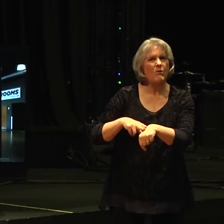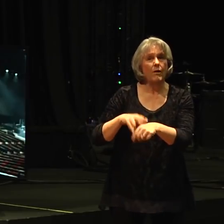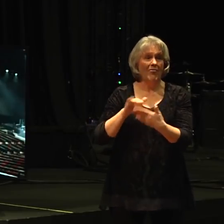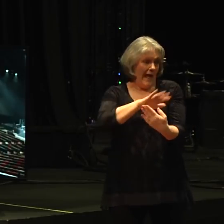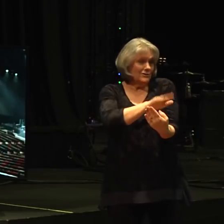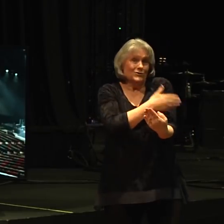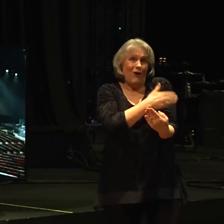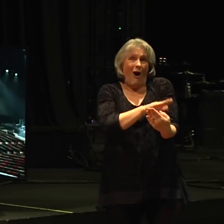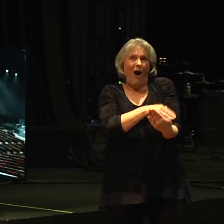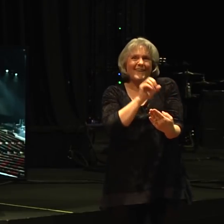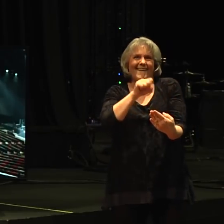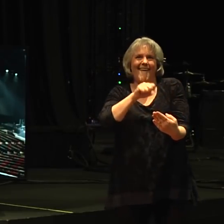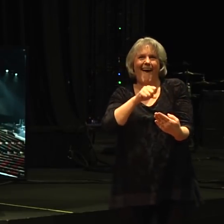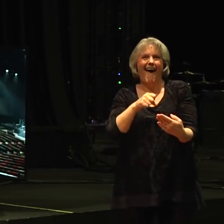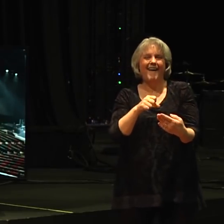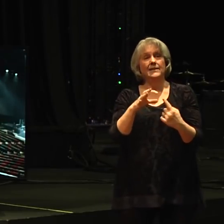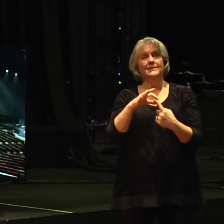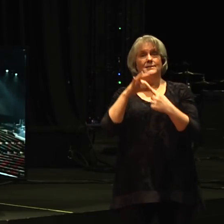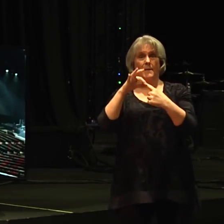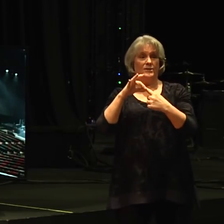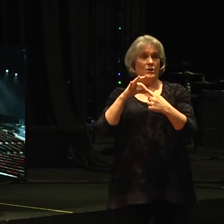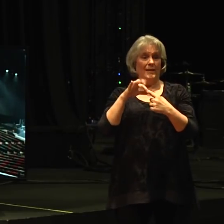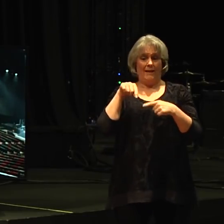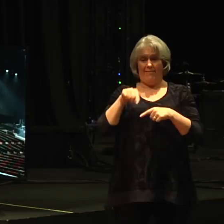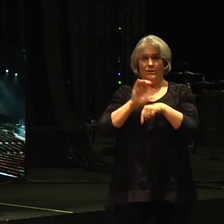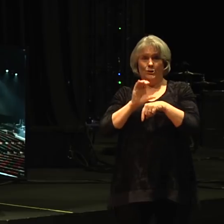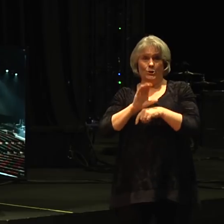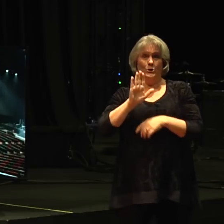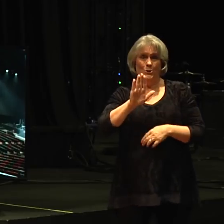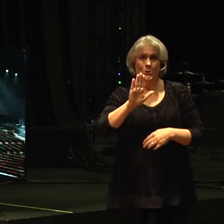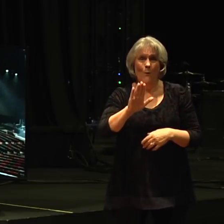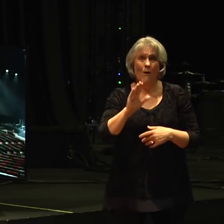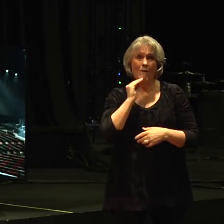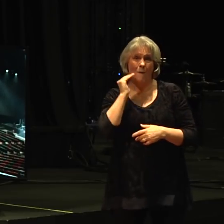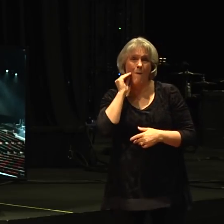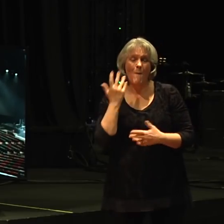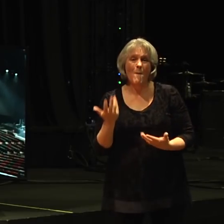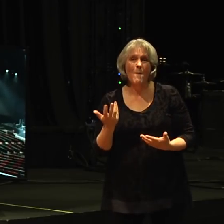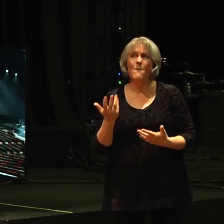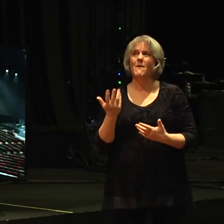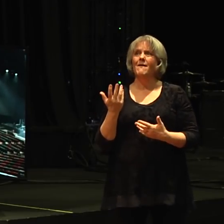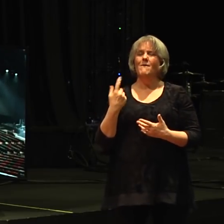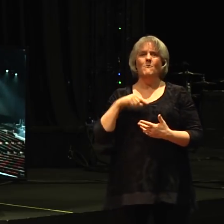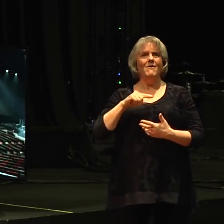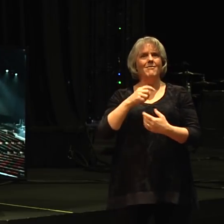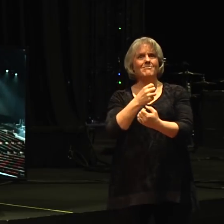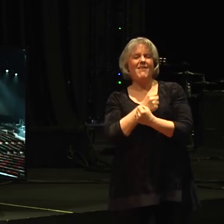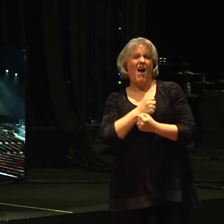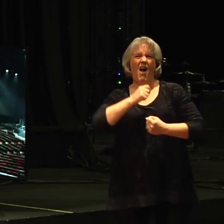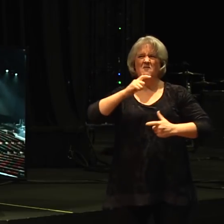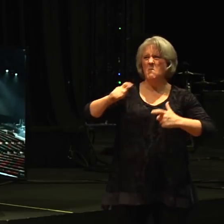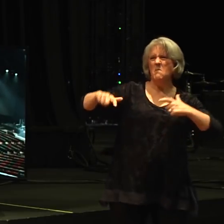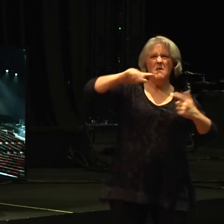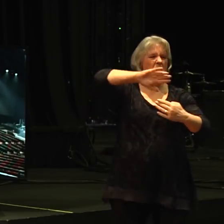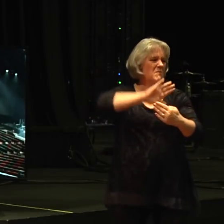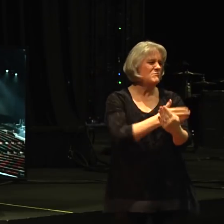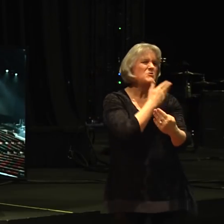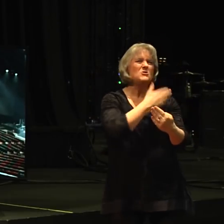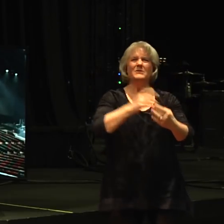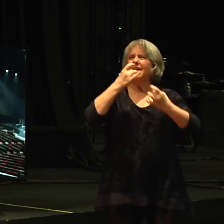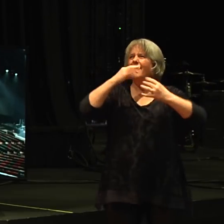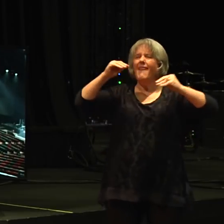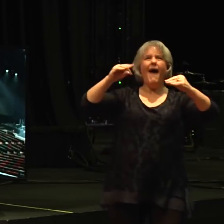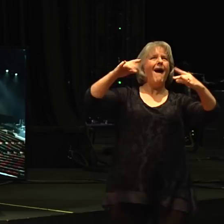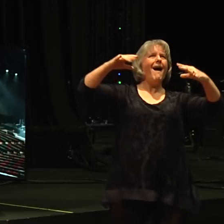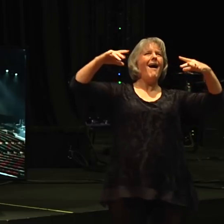to, right? You know, especially if you live in Colorado, you call Flatirons home. We're used to, you know, like big band and big lights and something that